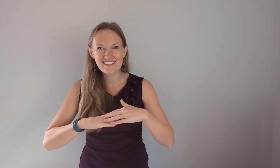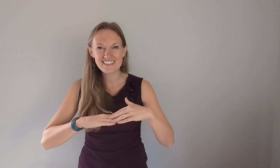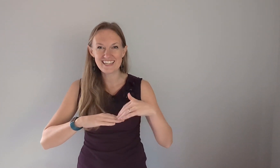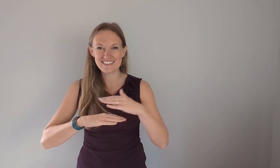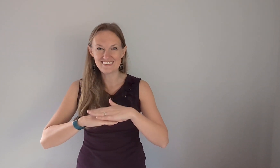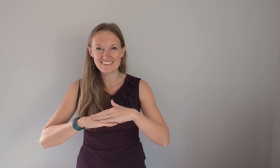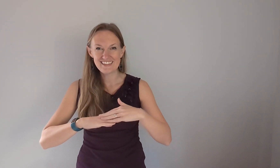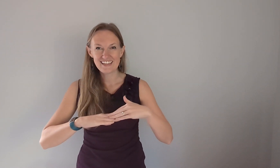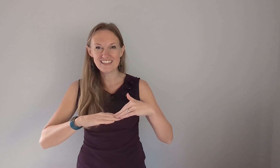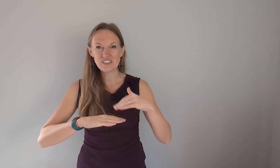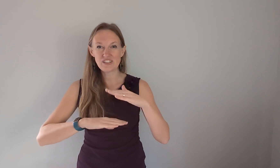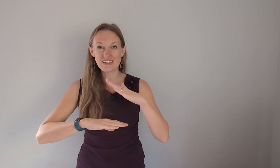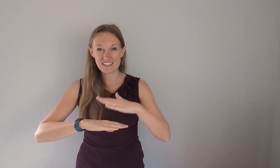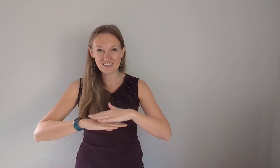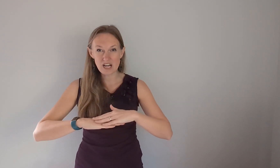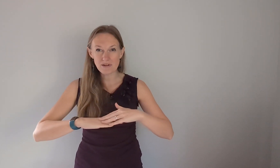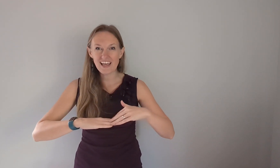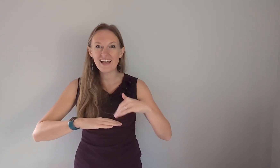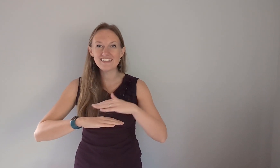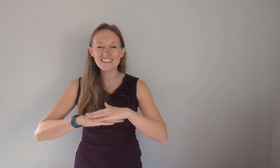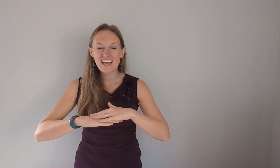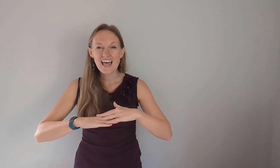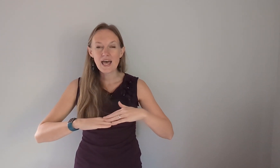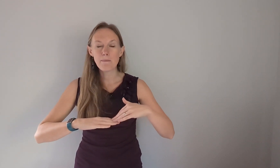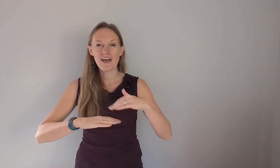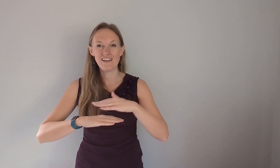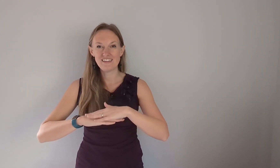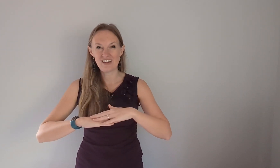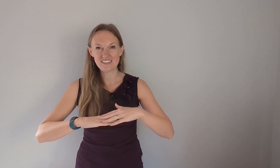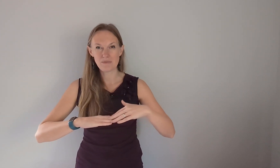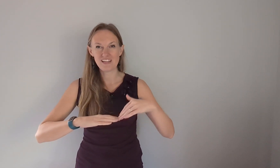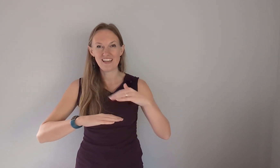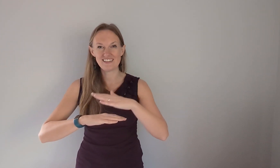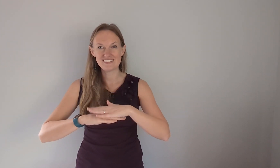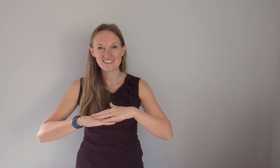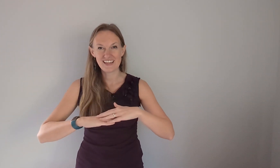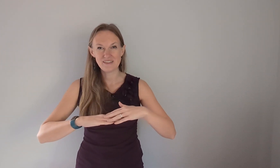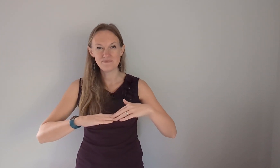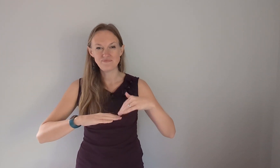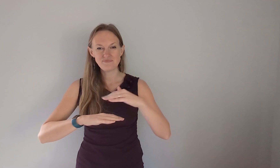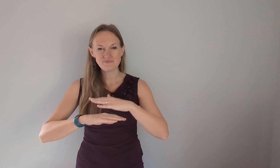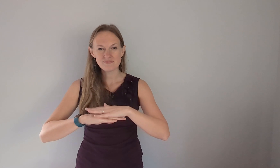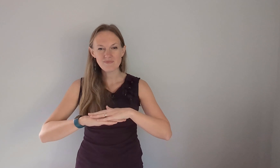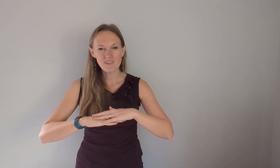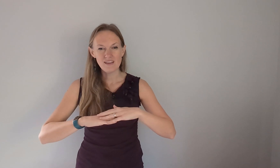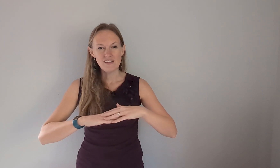like gentle. Okay, so you're going to take your dominant hand and pet your non-dominant hand. Okay.